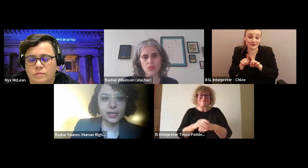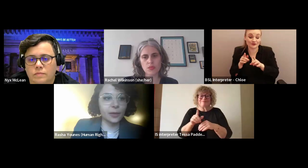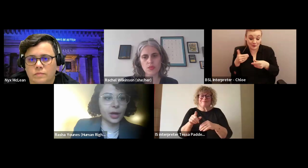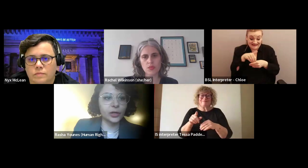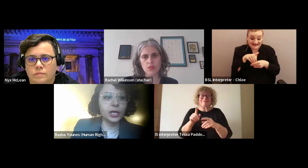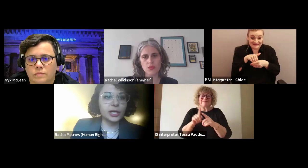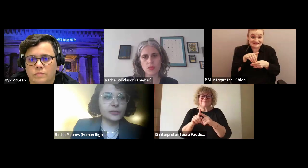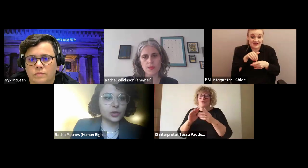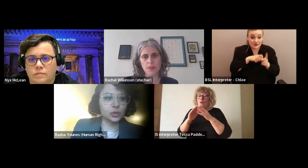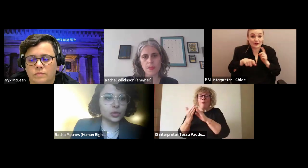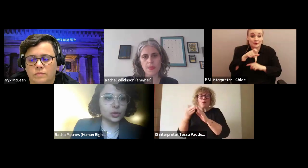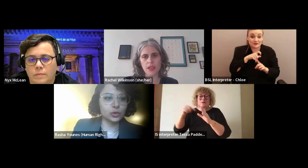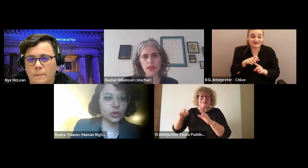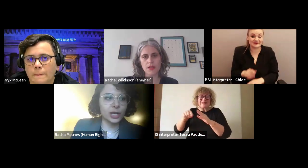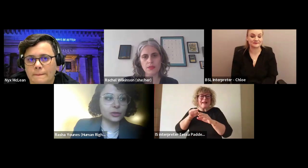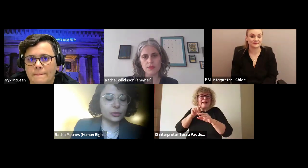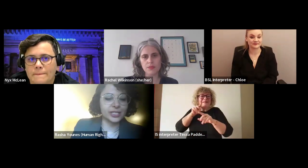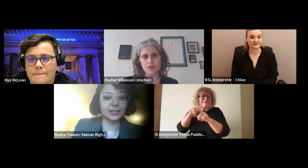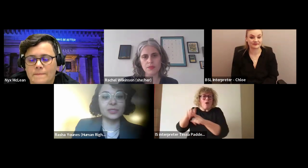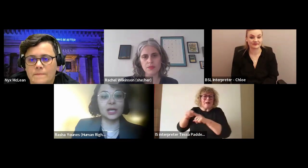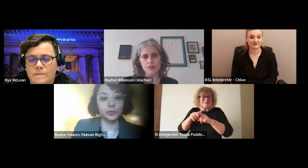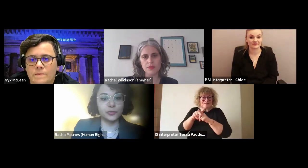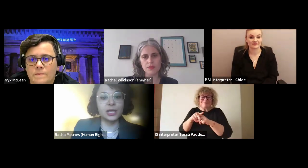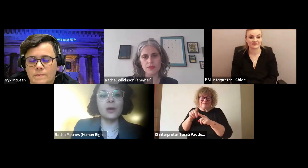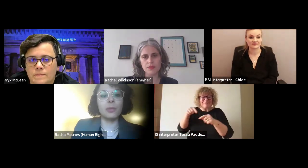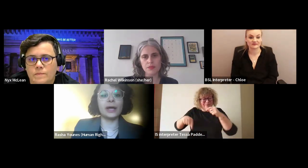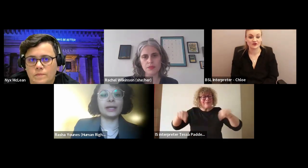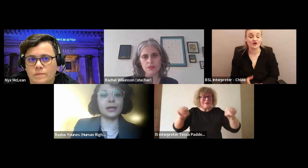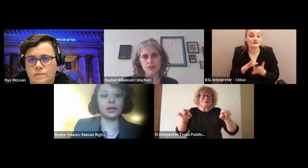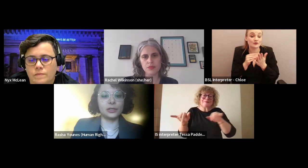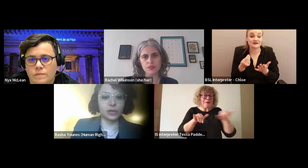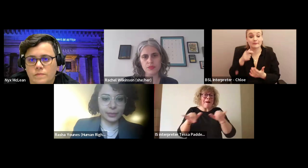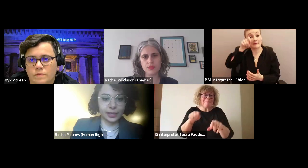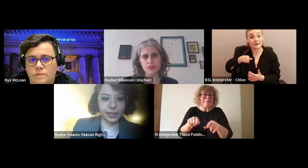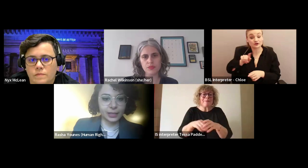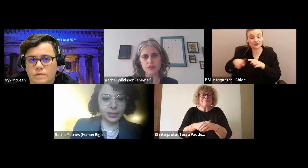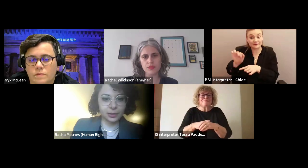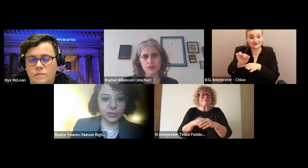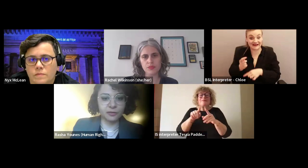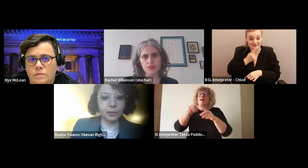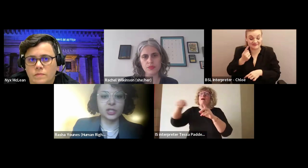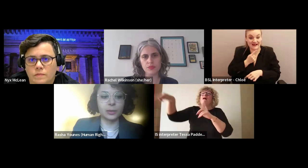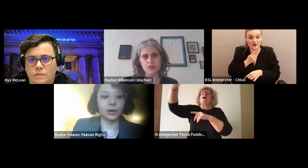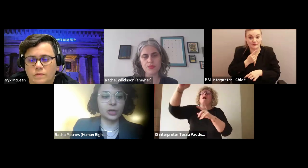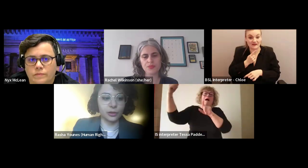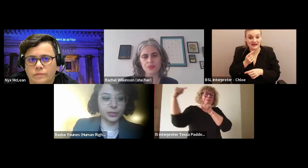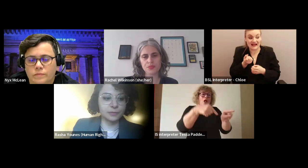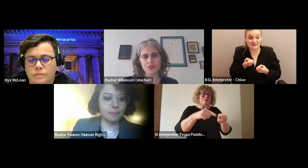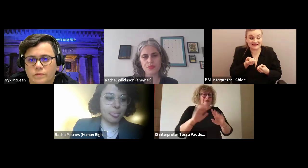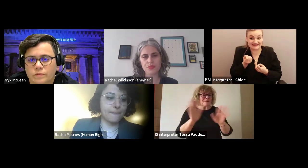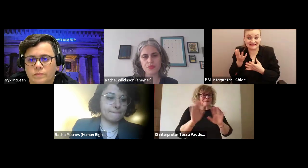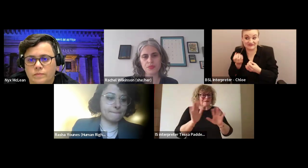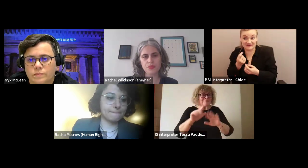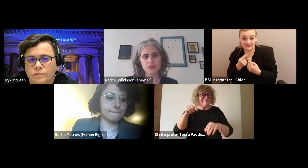was speaking about, individuals who try to protect themselves by entrapping and disclosing information about